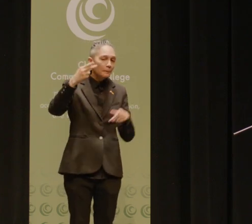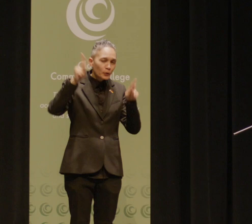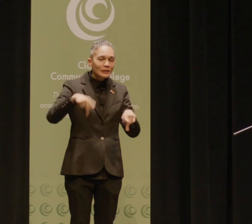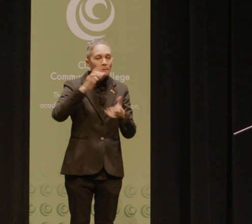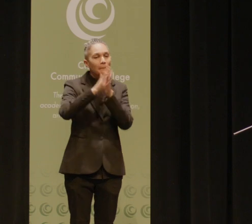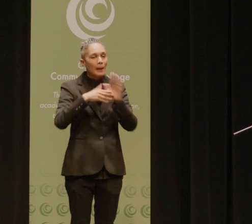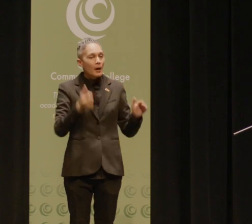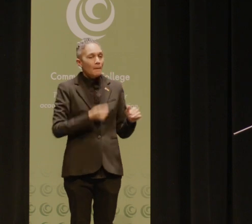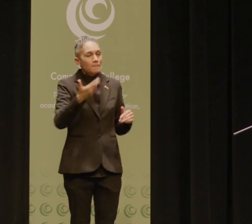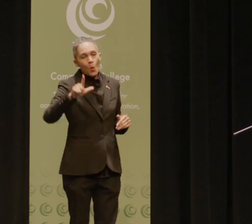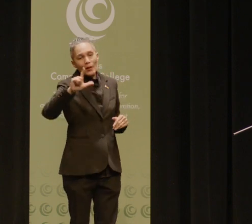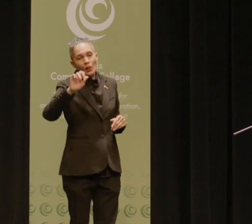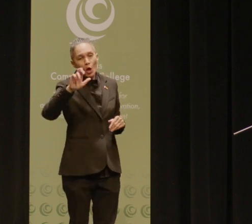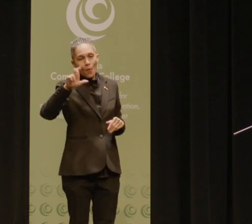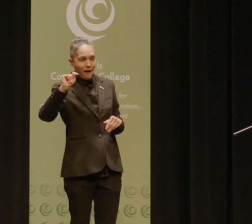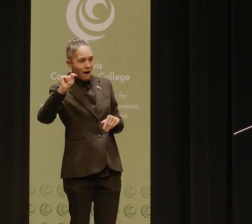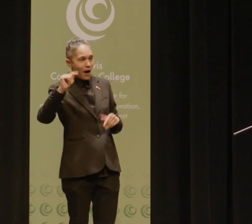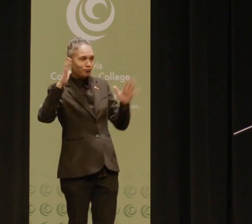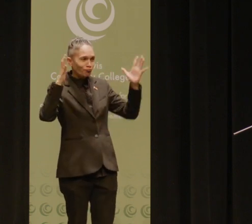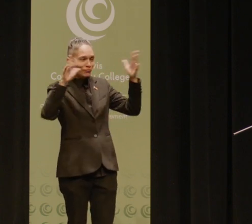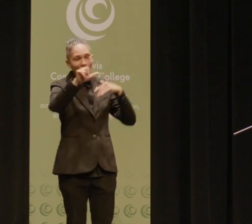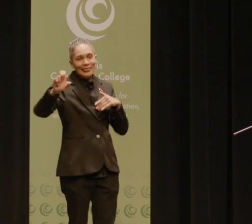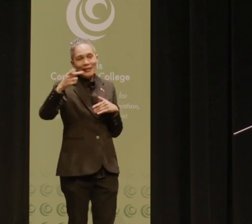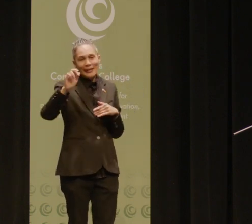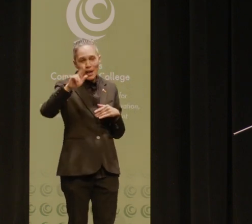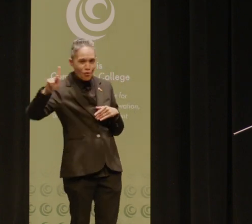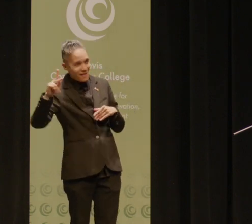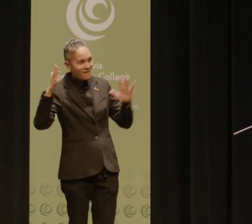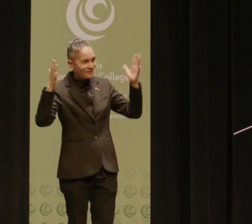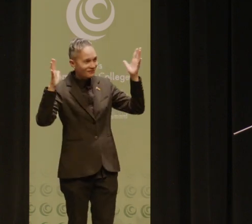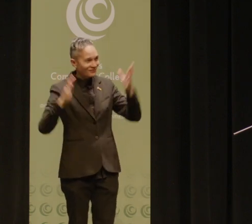Laureate. He's out doing that work today, but let's give him a round of applause.